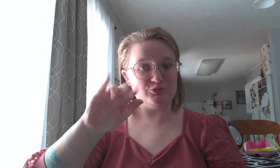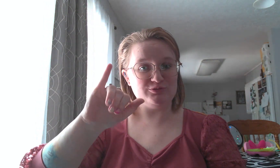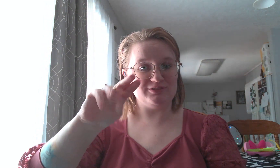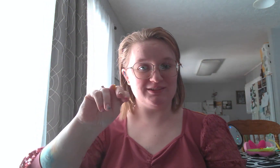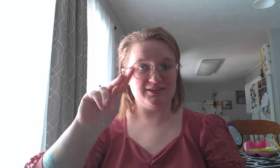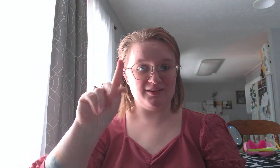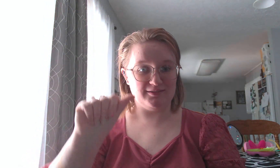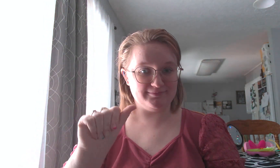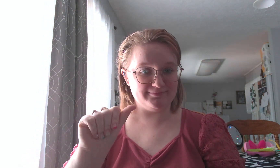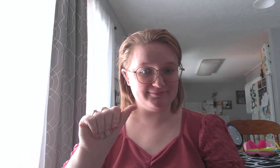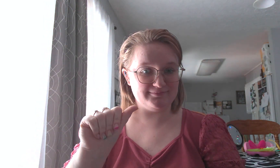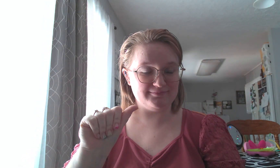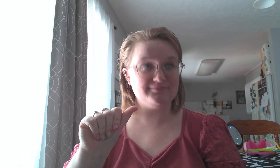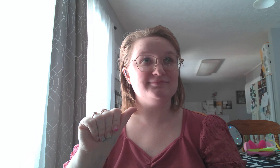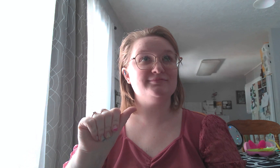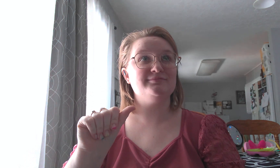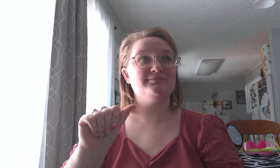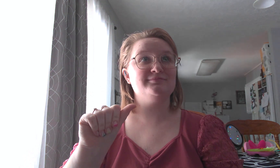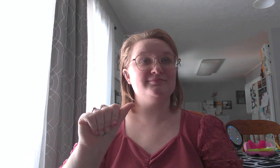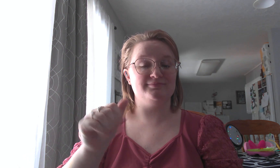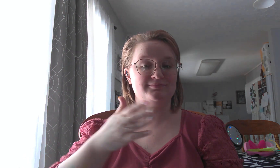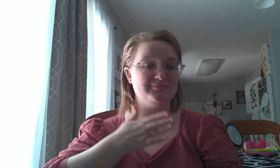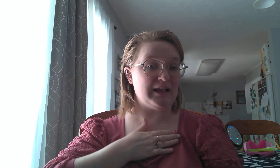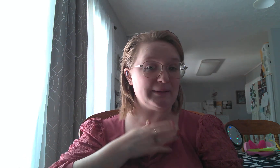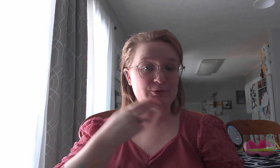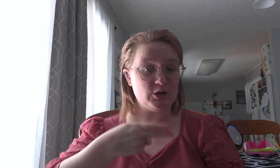Hello, my name is Corinda.